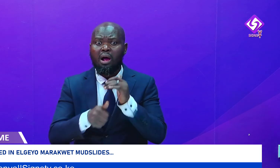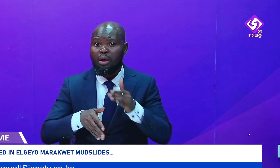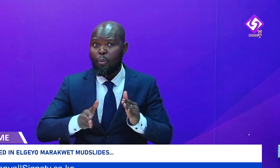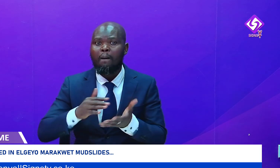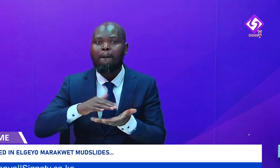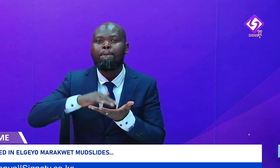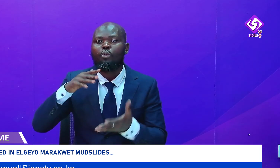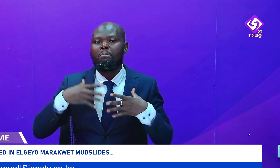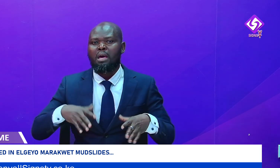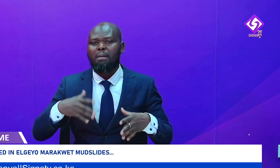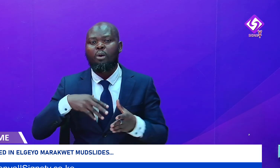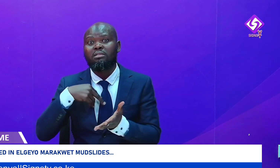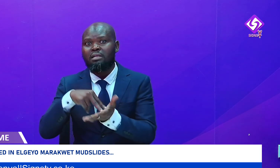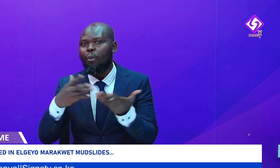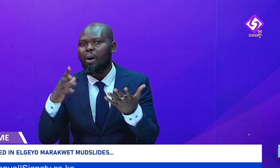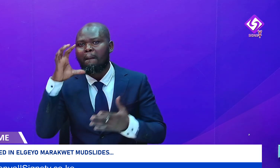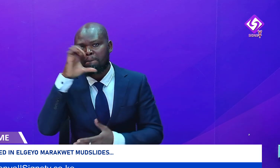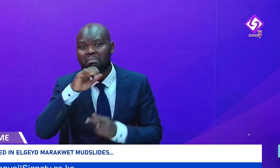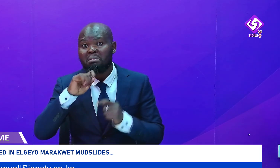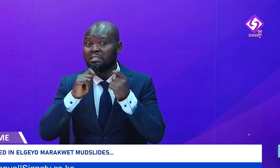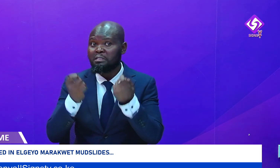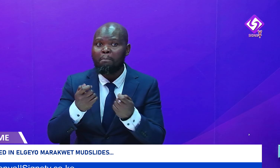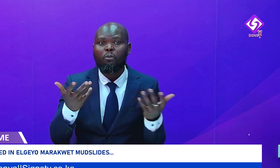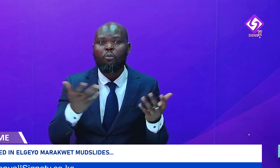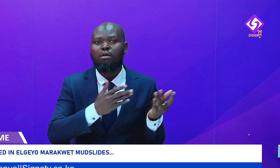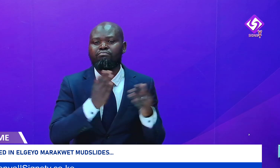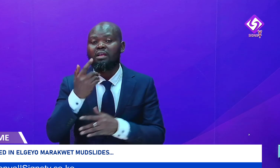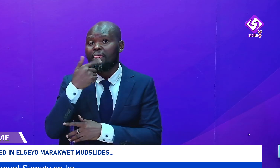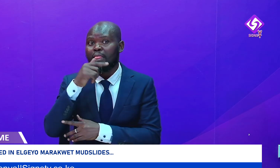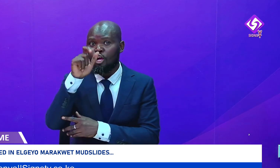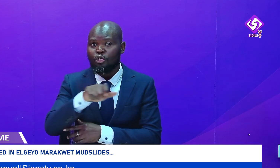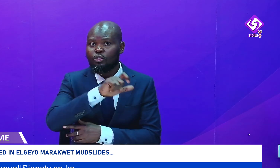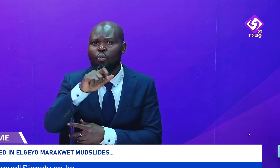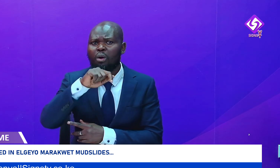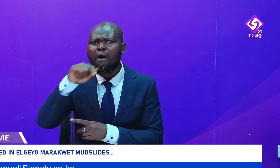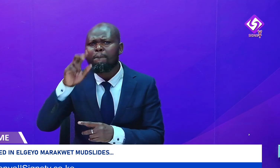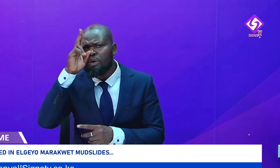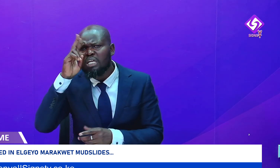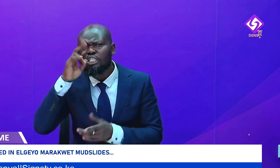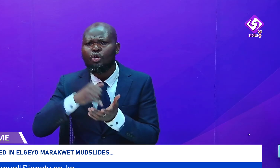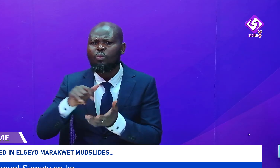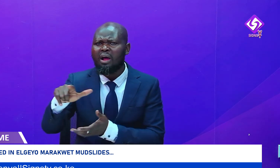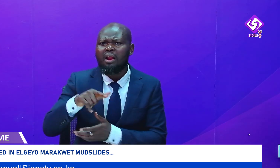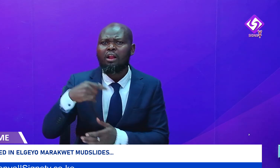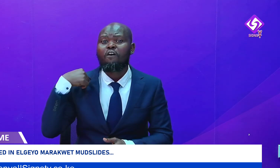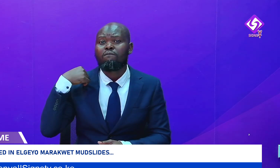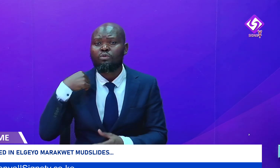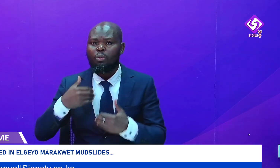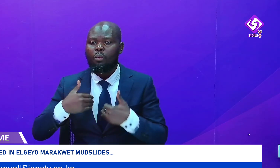still missing. Teams from the Kenya Red Cross, police, and local volunteers have joined efforts